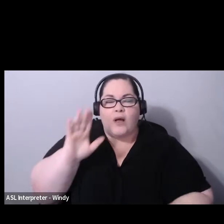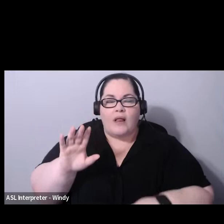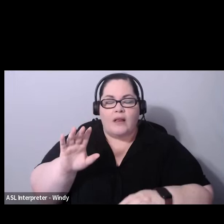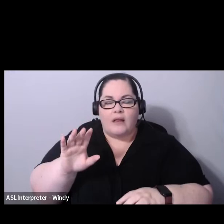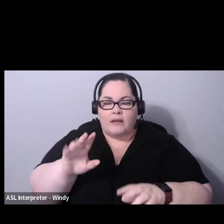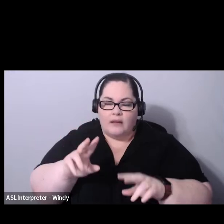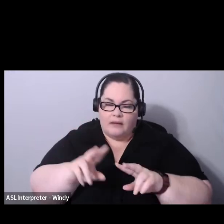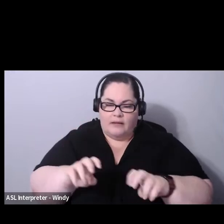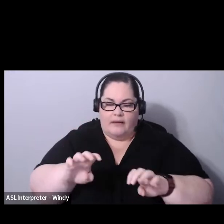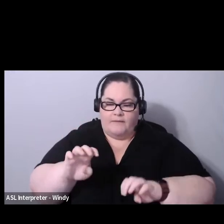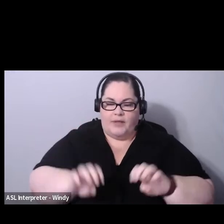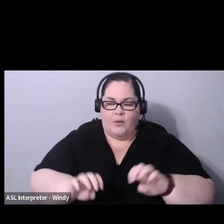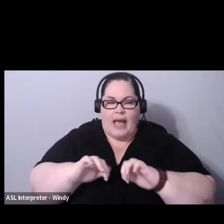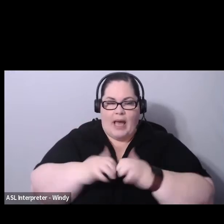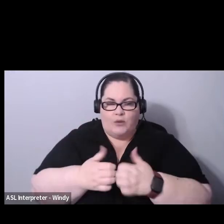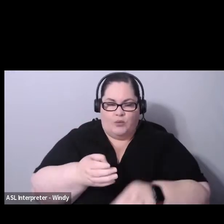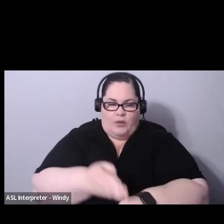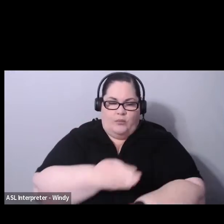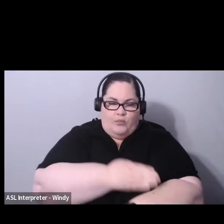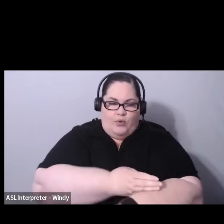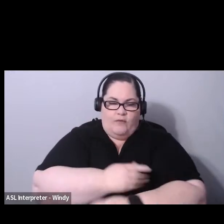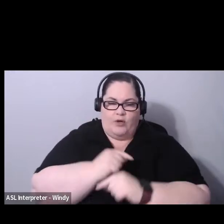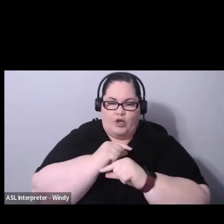improve guardianship and